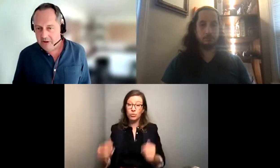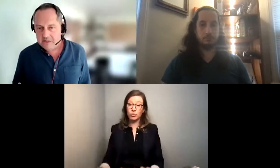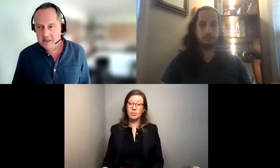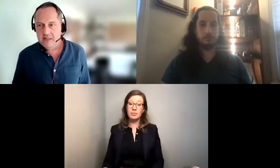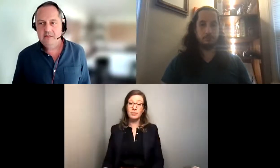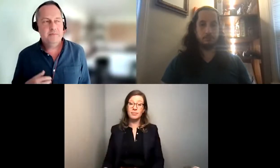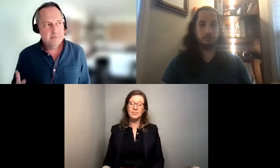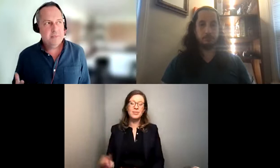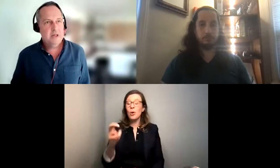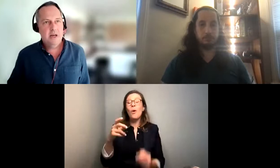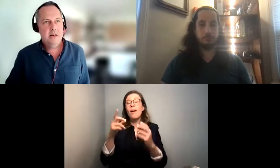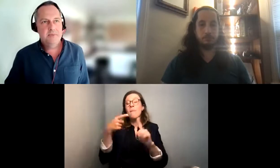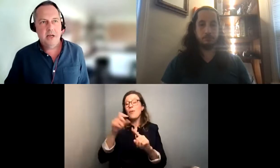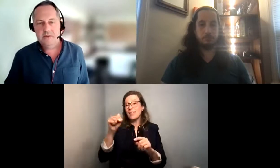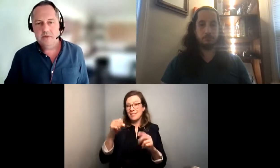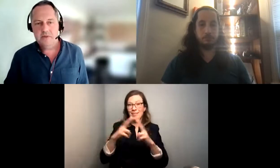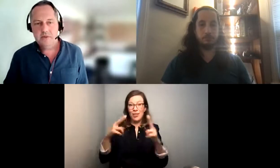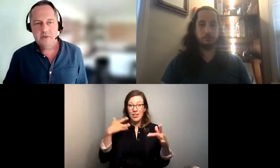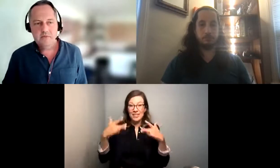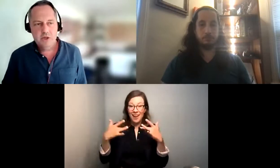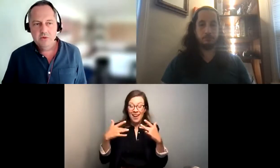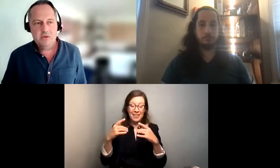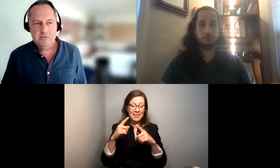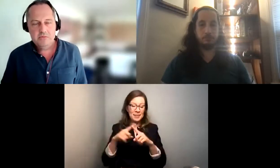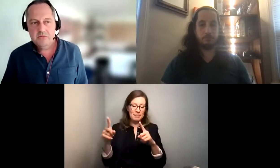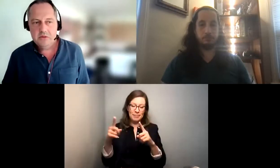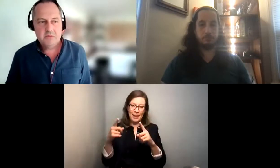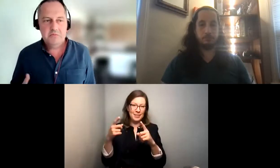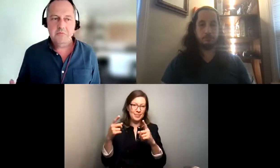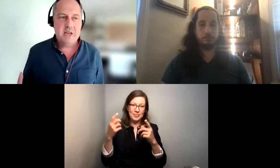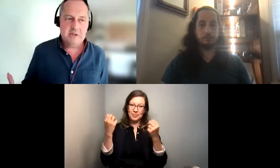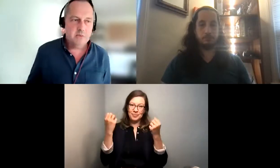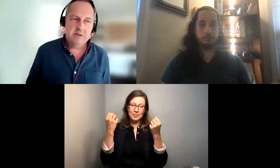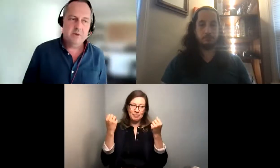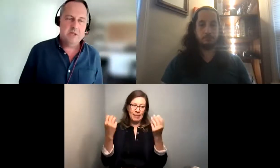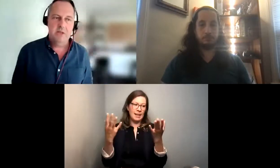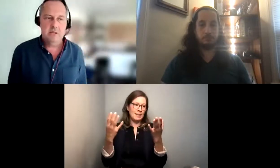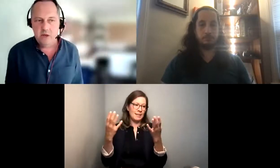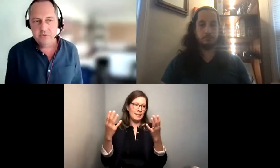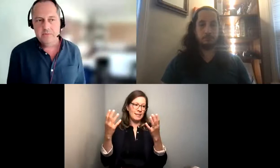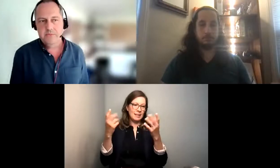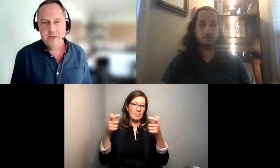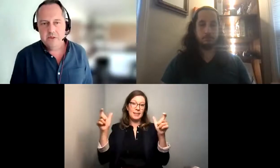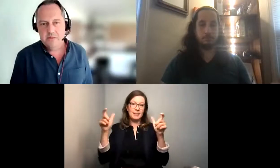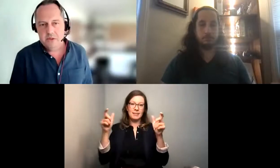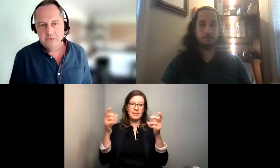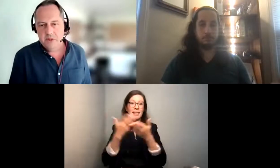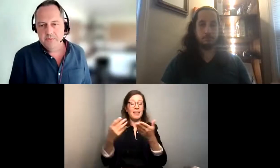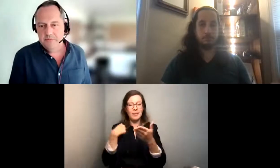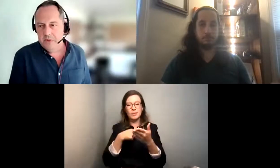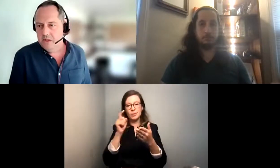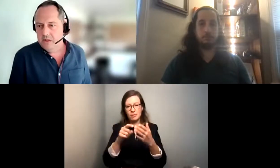So it's very exciting, but yeah, there's huge things that we still need to overcome in terms